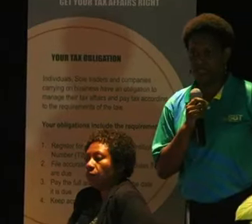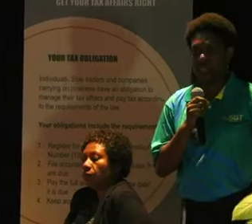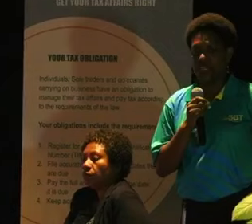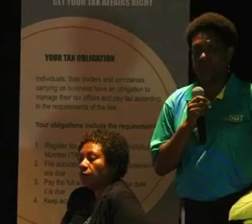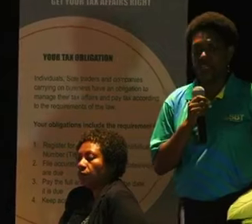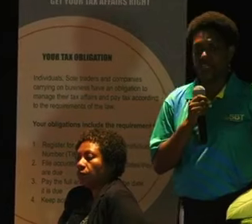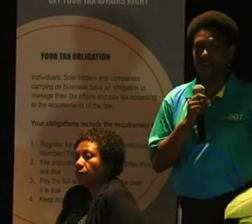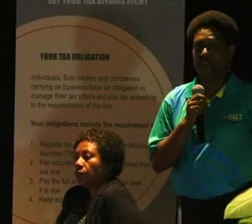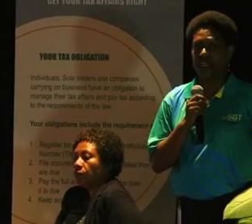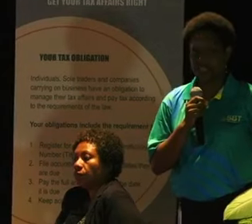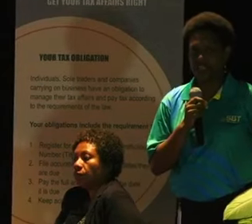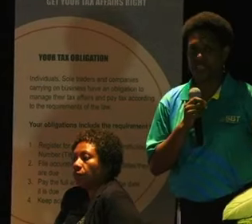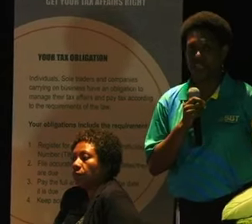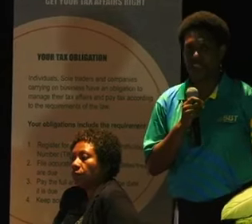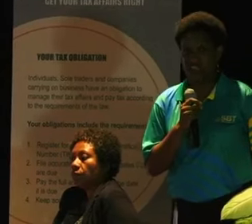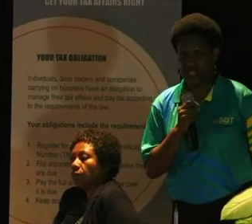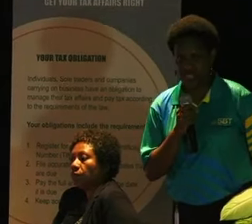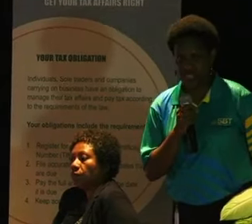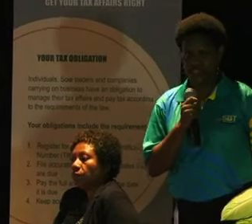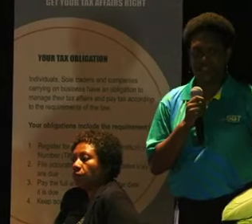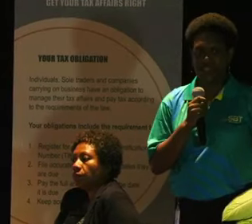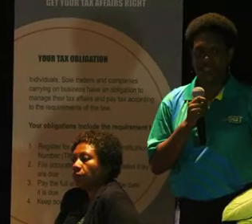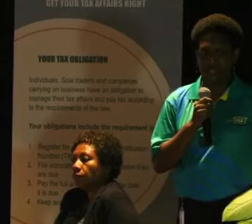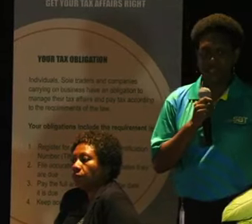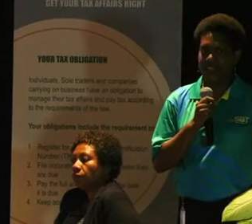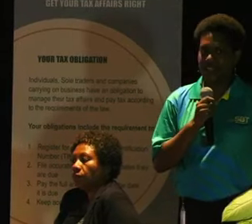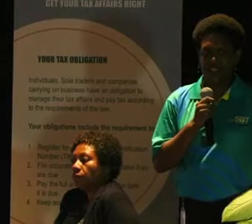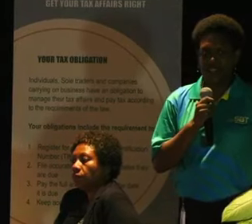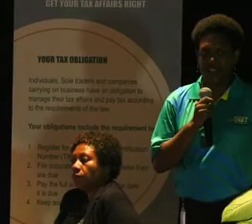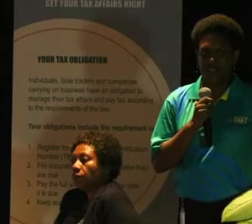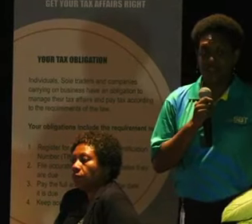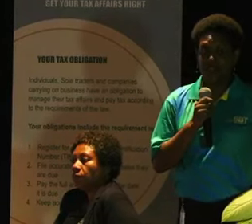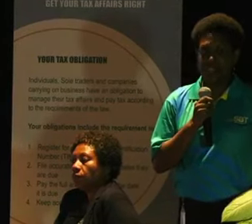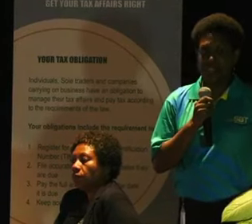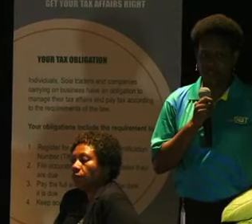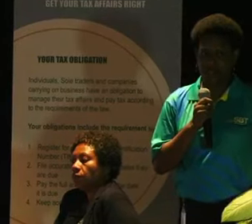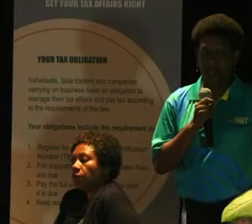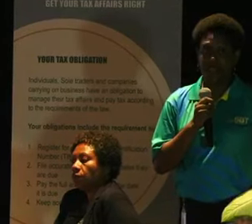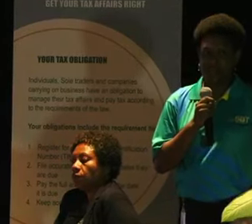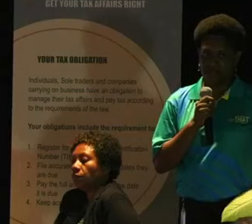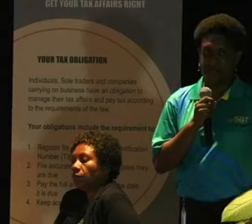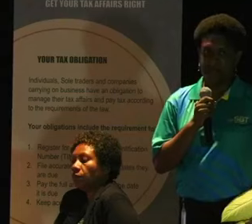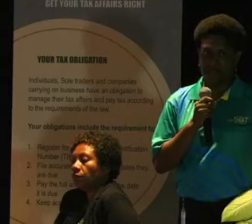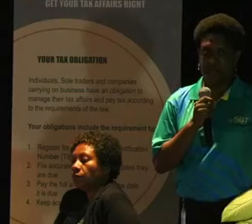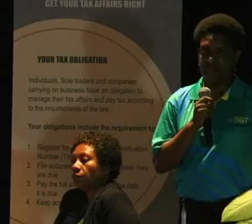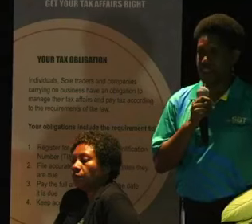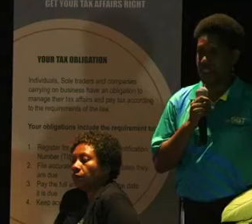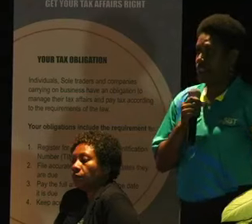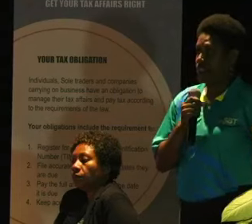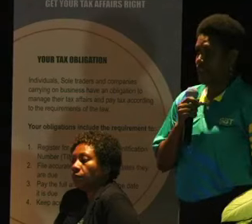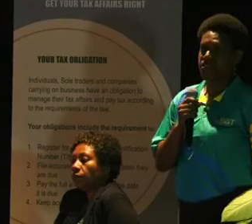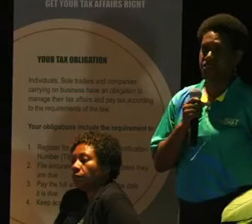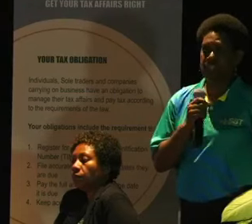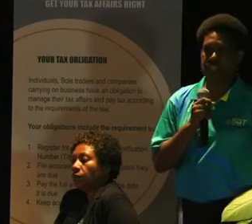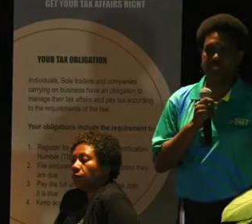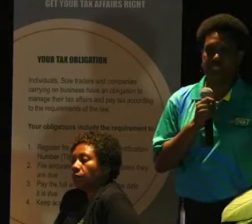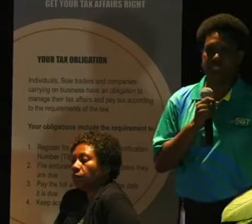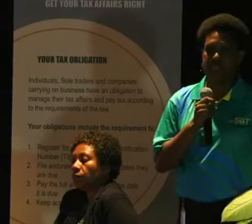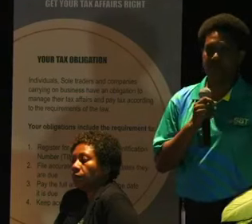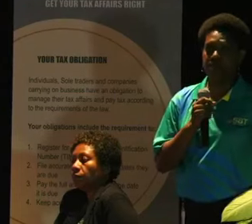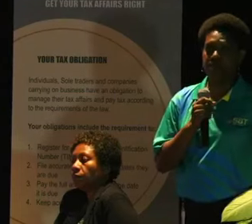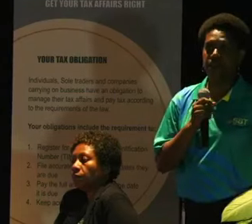that? But when in fact too, in the first instance, you may have to, yeah, we, so these avenues